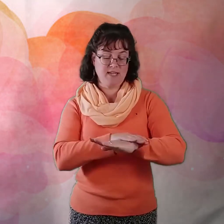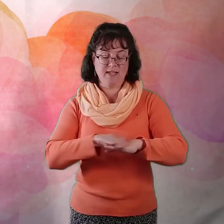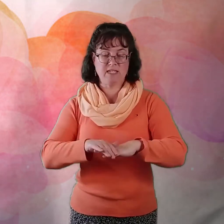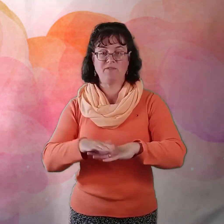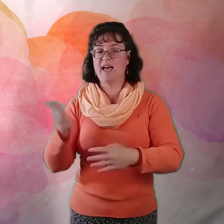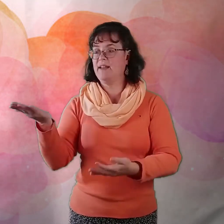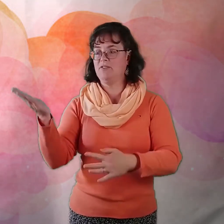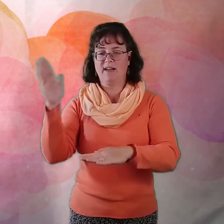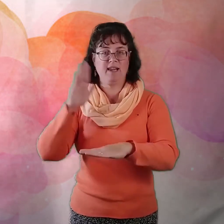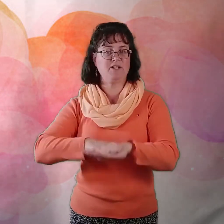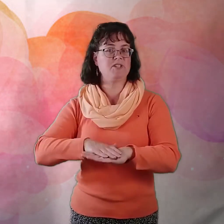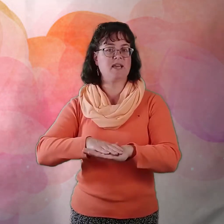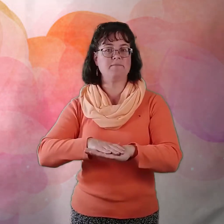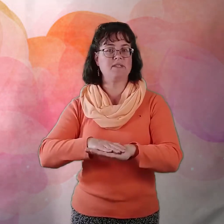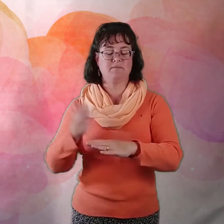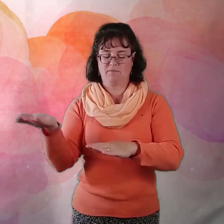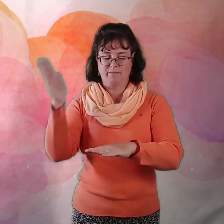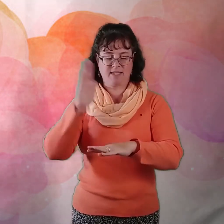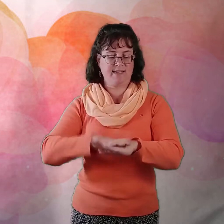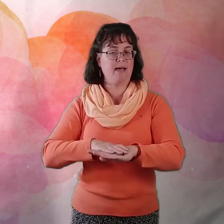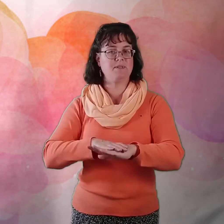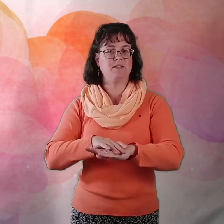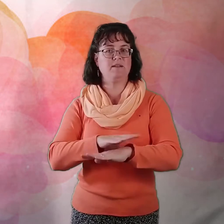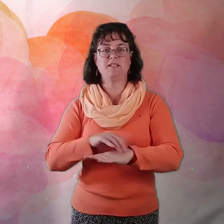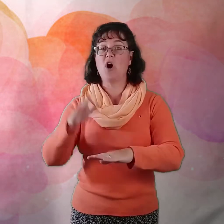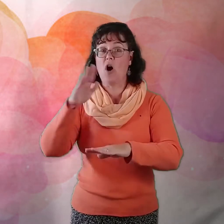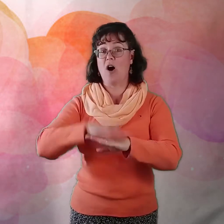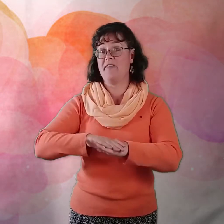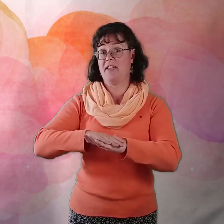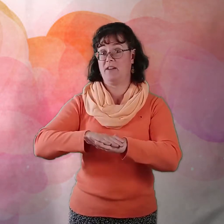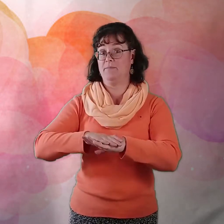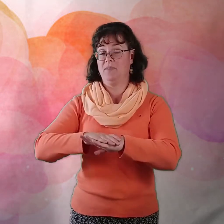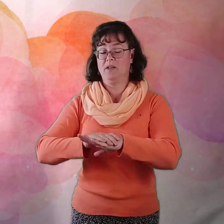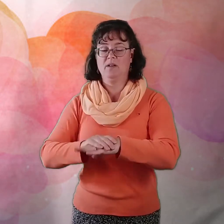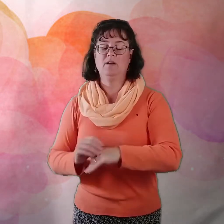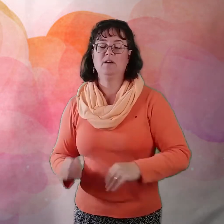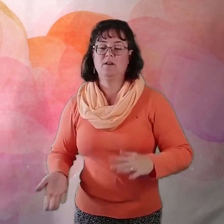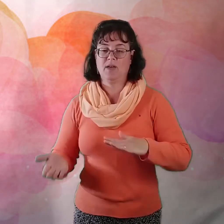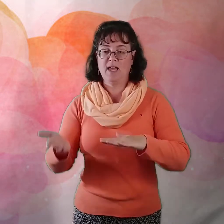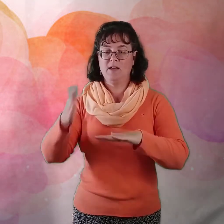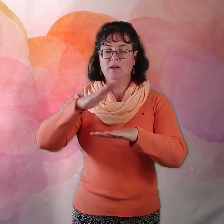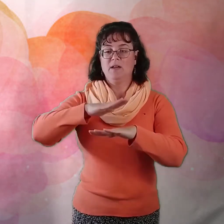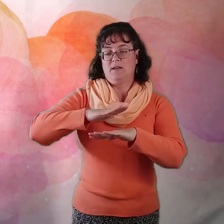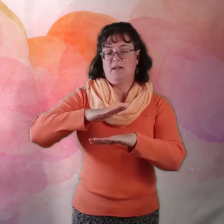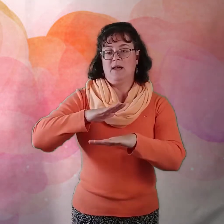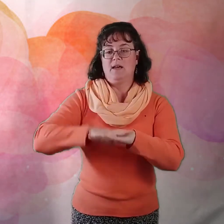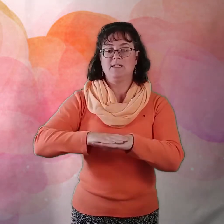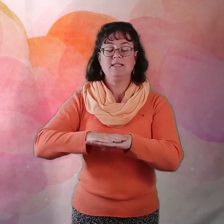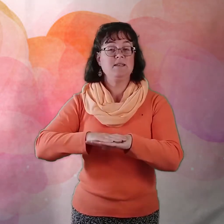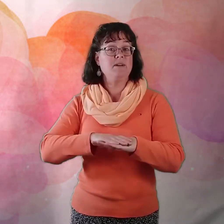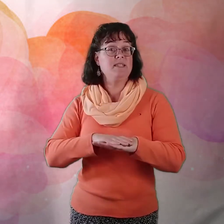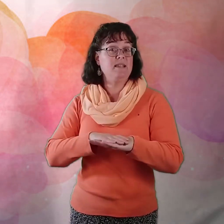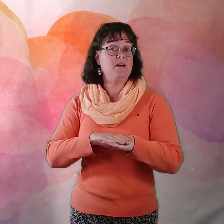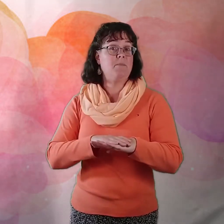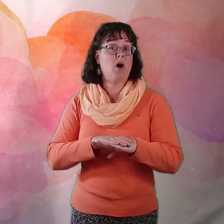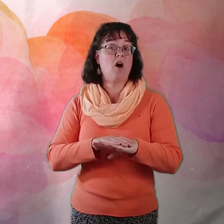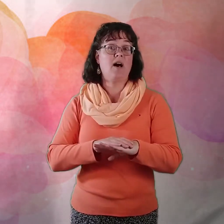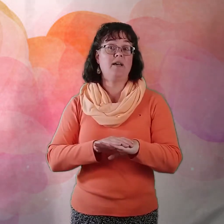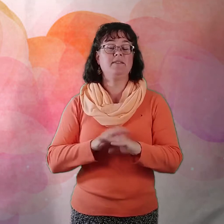hand is flat, your right hand just comes and taps it, it's on there. Okay? To see my sin upon